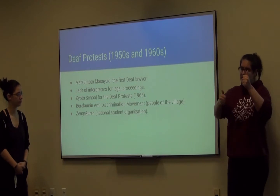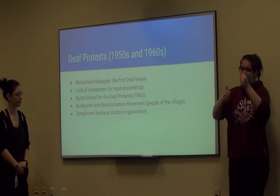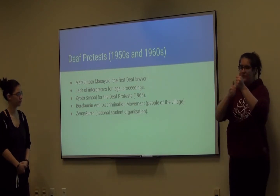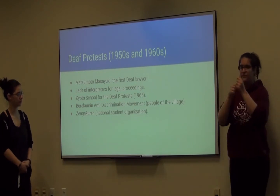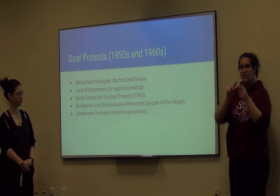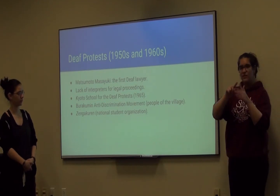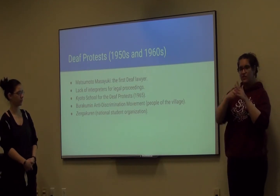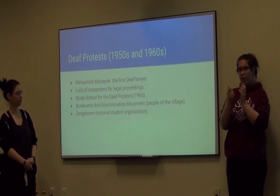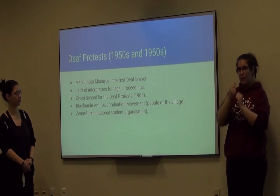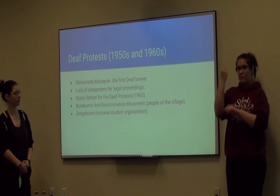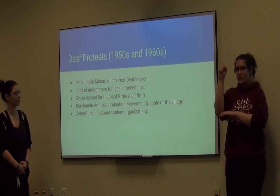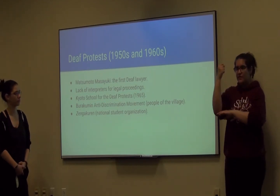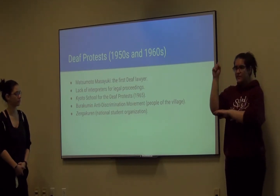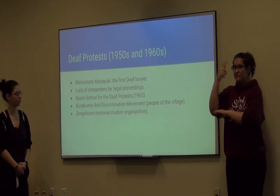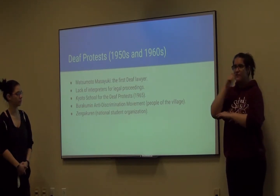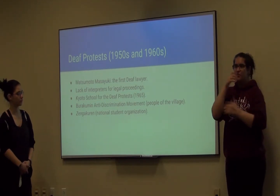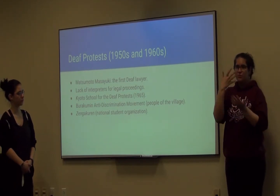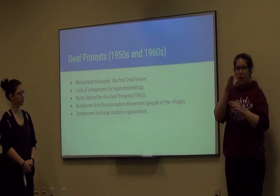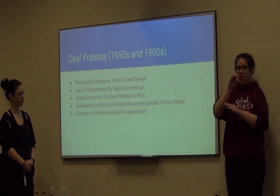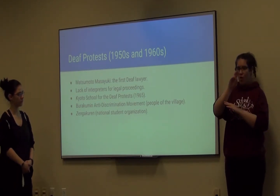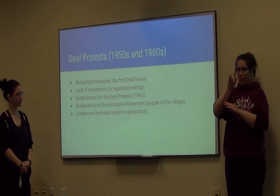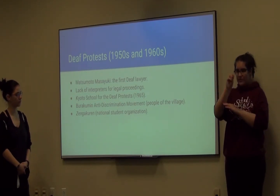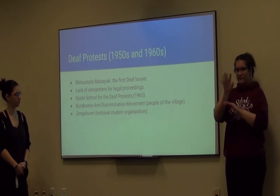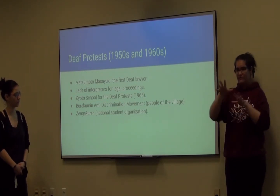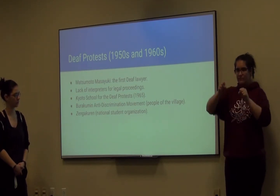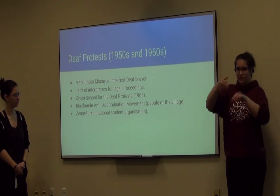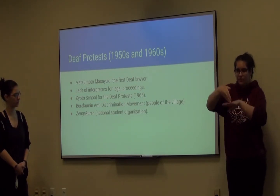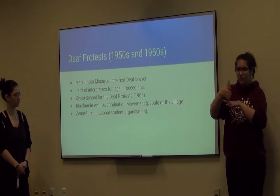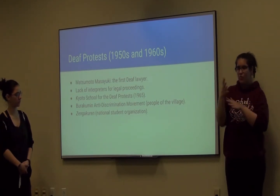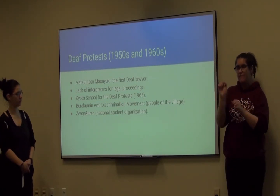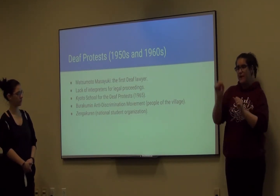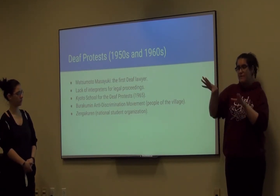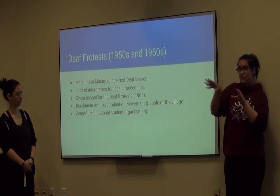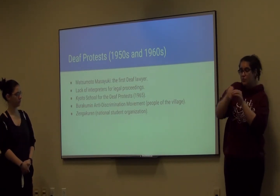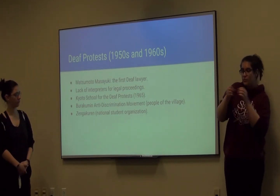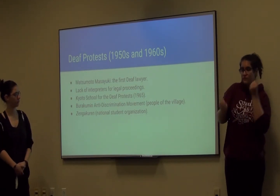really far behind. And so they had these protests because they wanted to